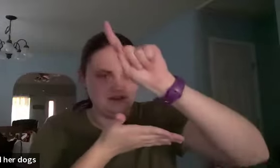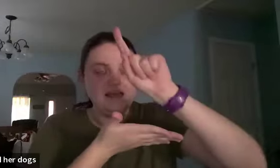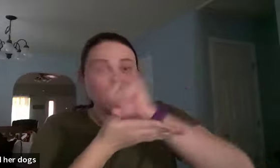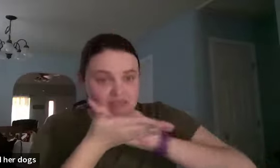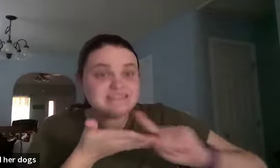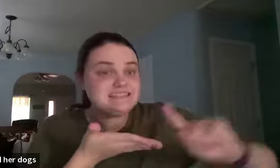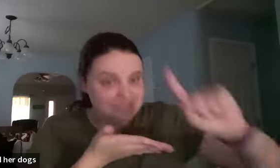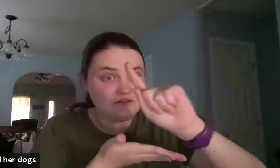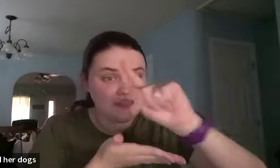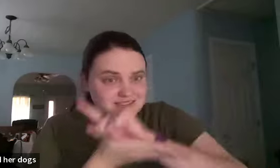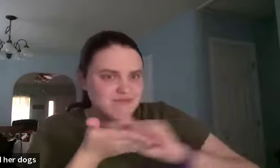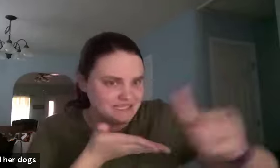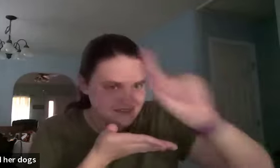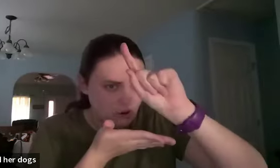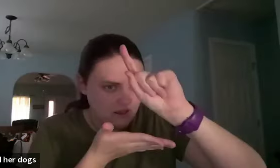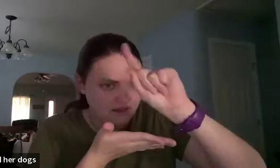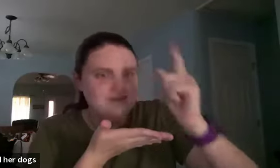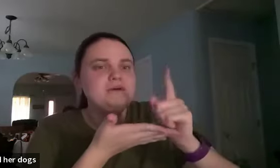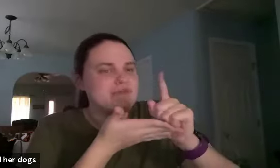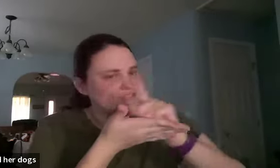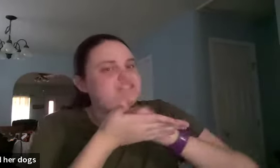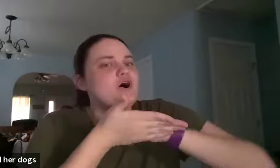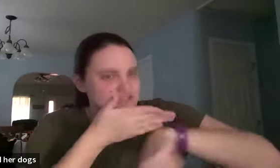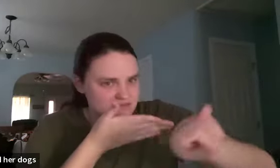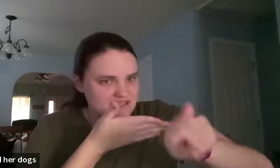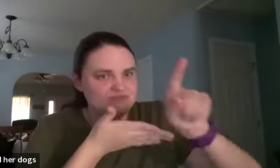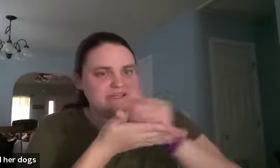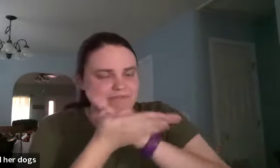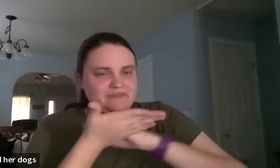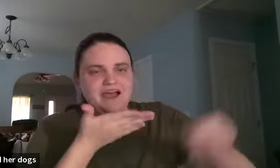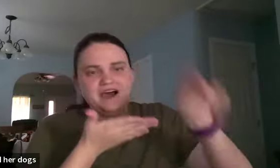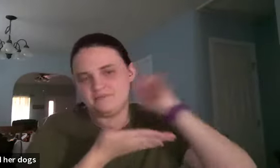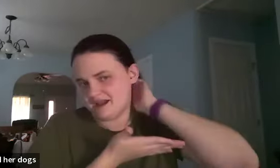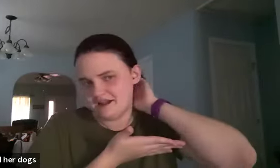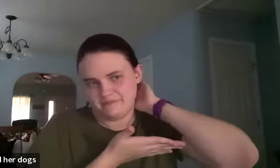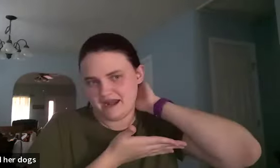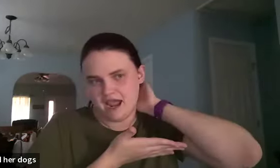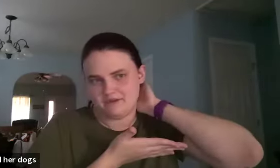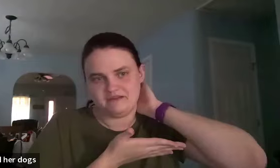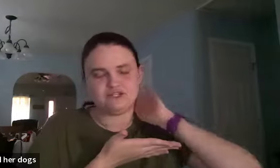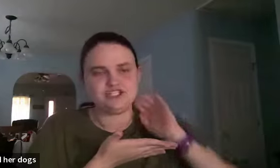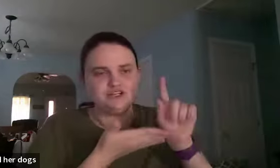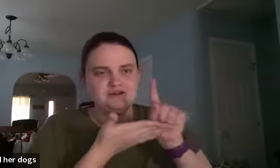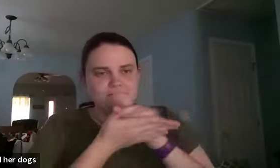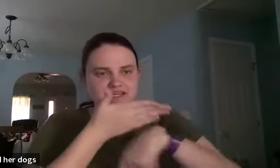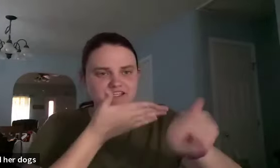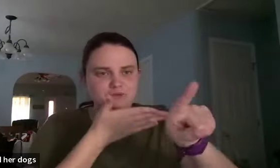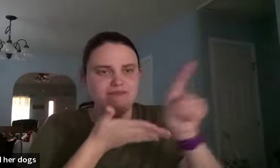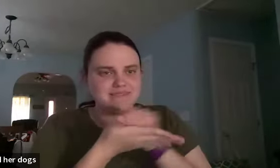y'all. This is still next week, okay? But this is also next week. I got in a bad habit my first year of immediately doing